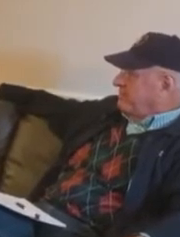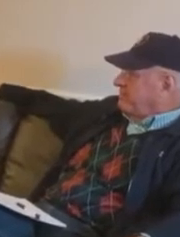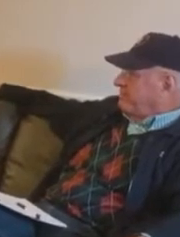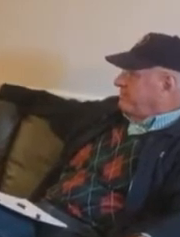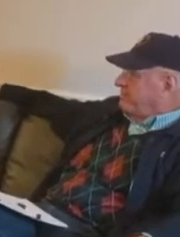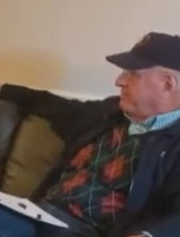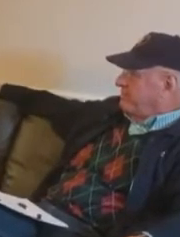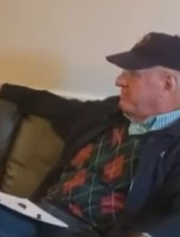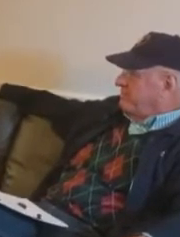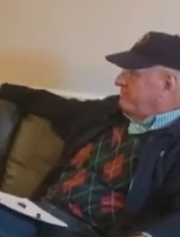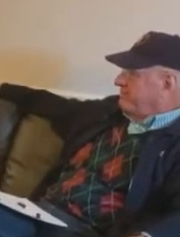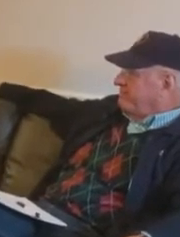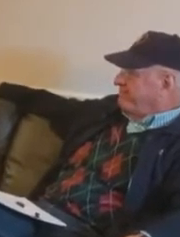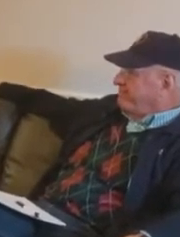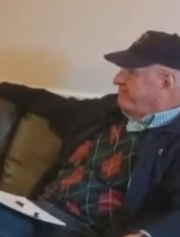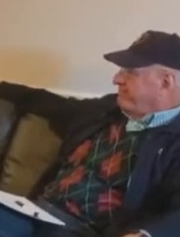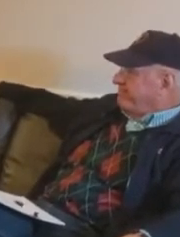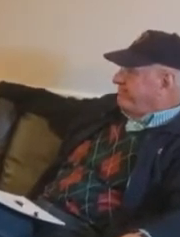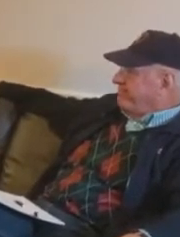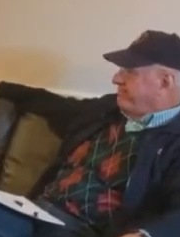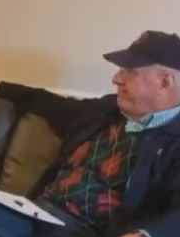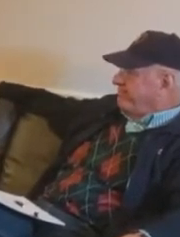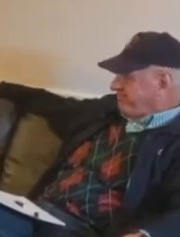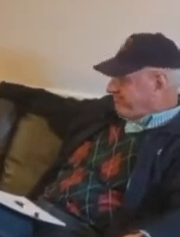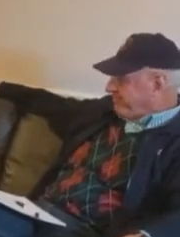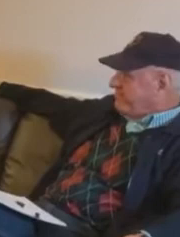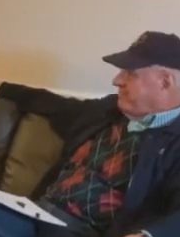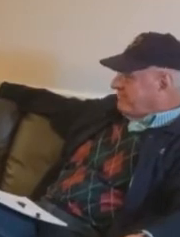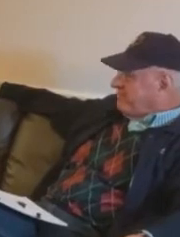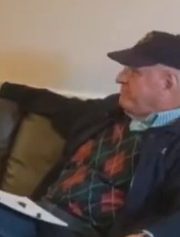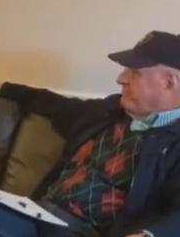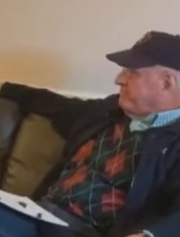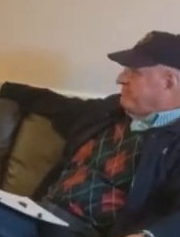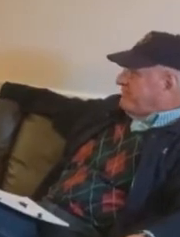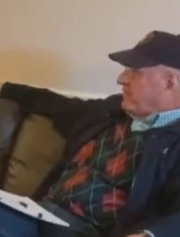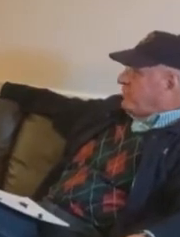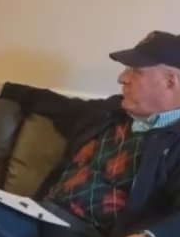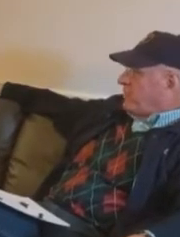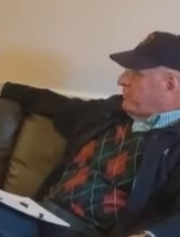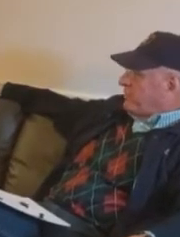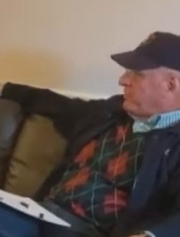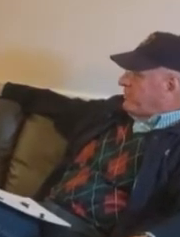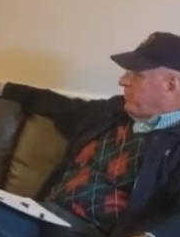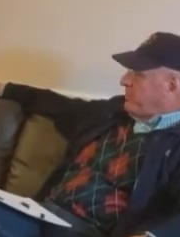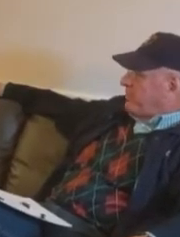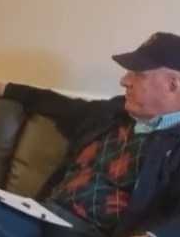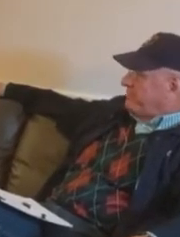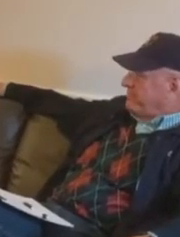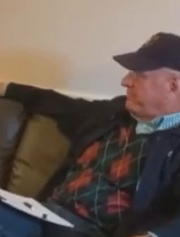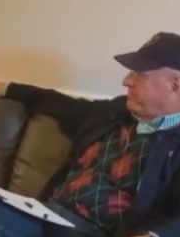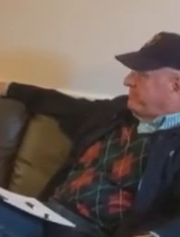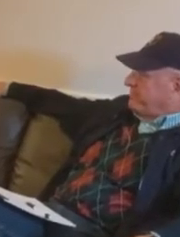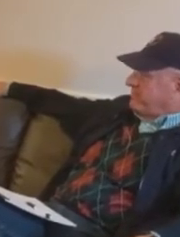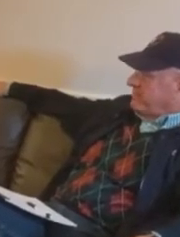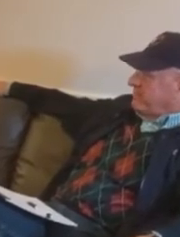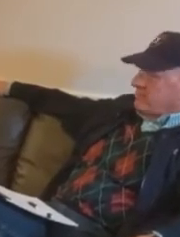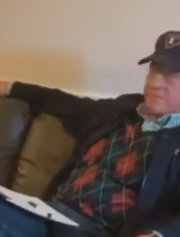you provided to our nation. We are grateful. Thank you. Thank you for the opportunity to talk